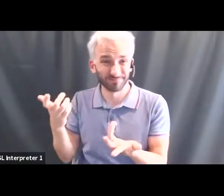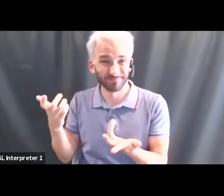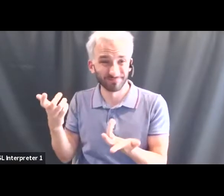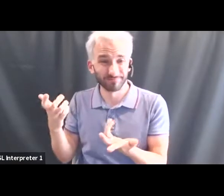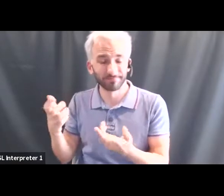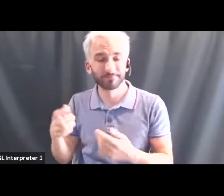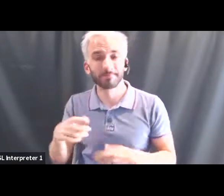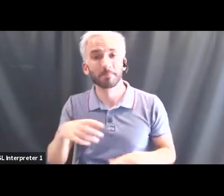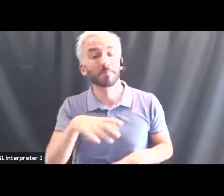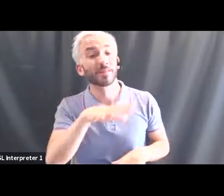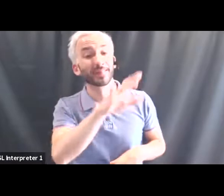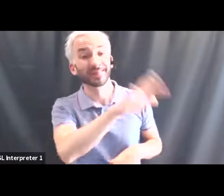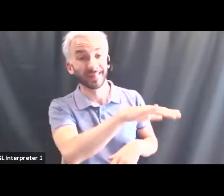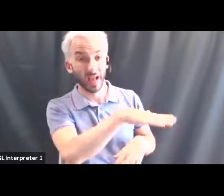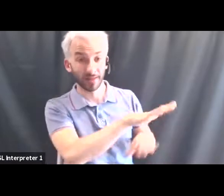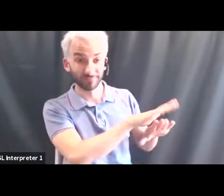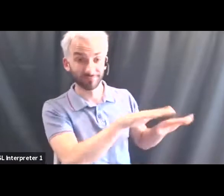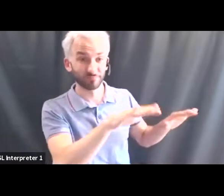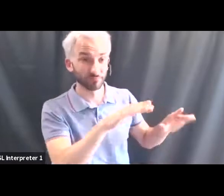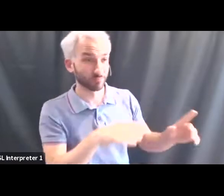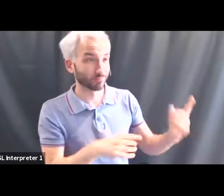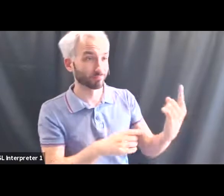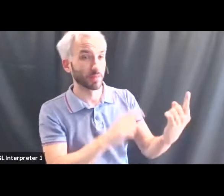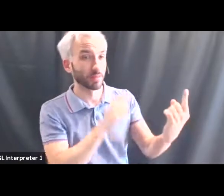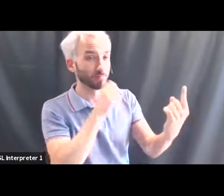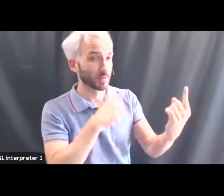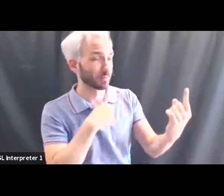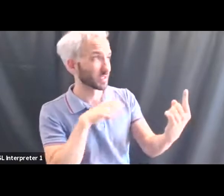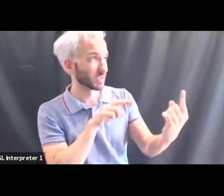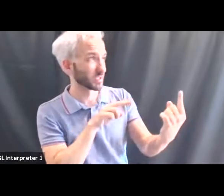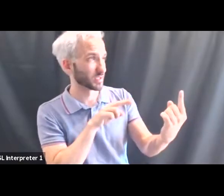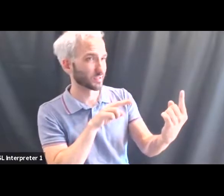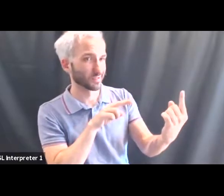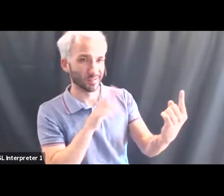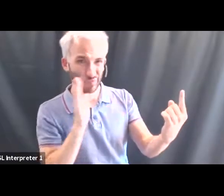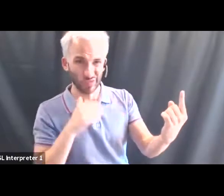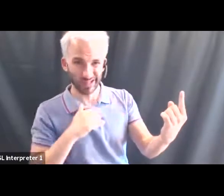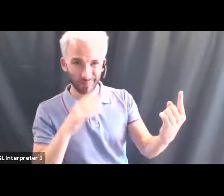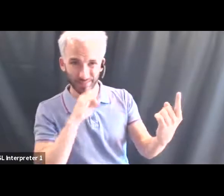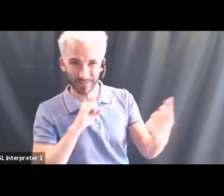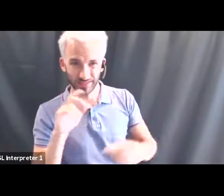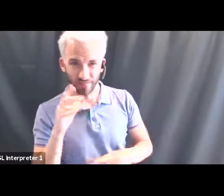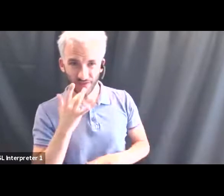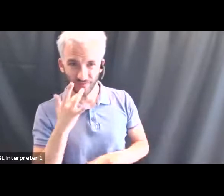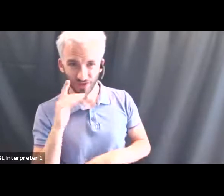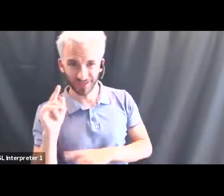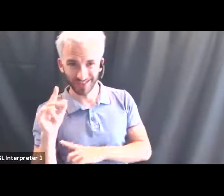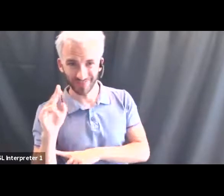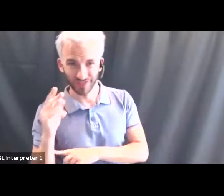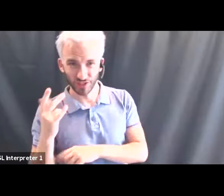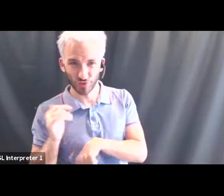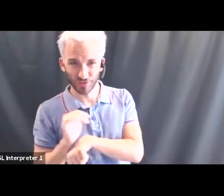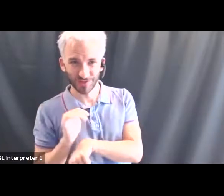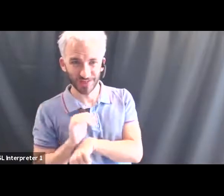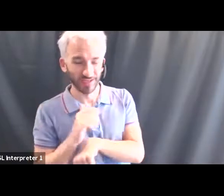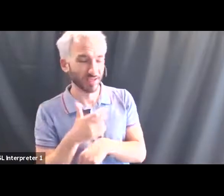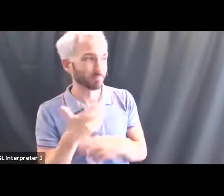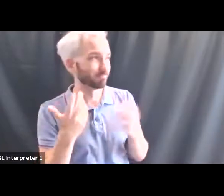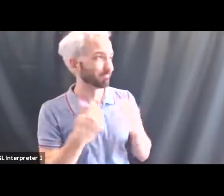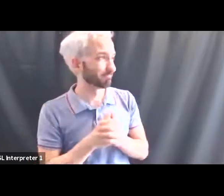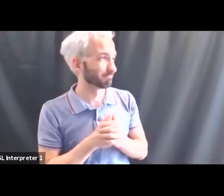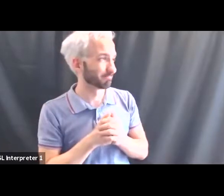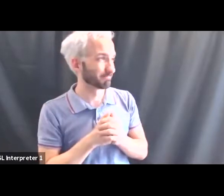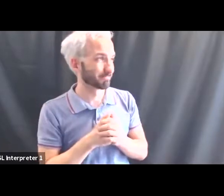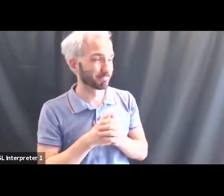episode of That's So Raven. I thought the height of activism was carrying that little UNICEF box when we went trick-or-treating